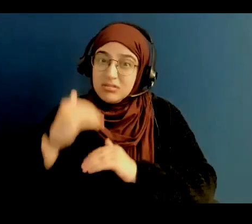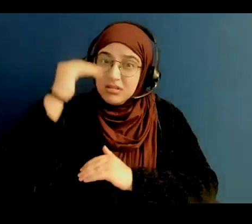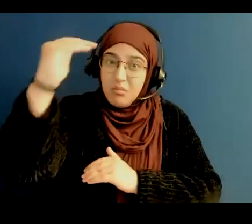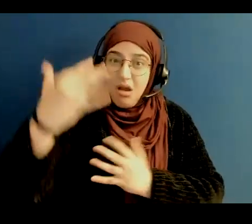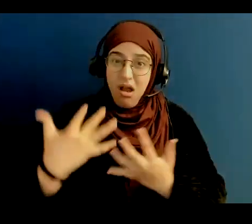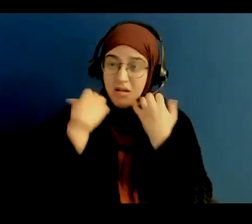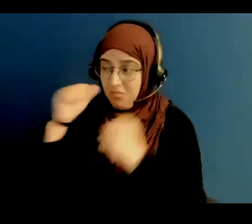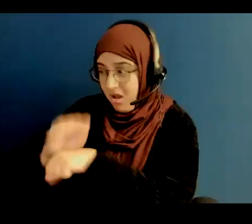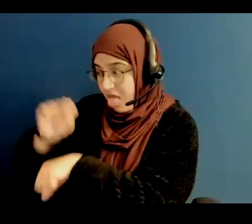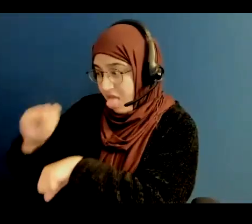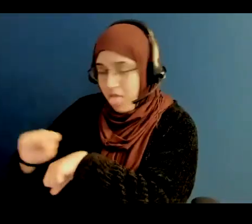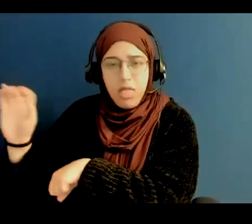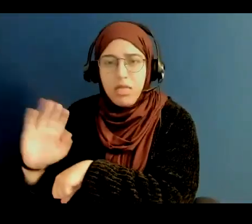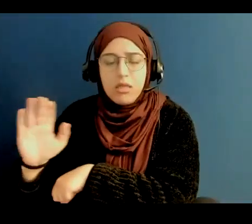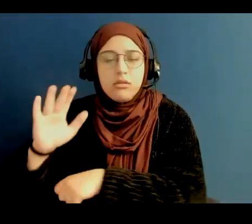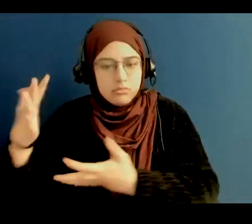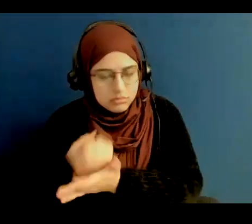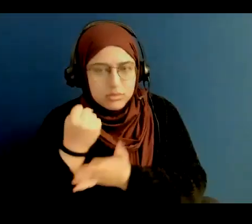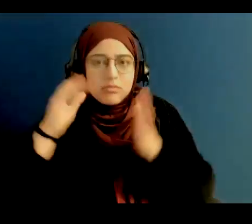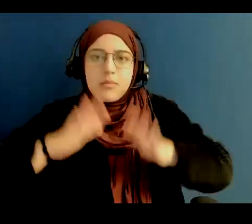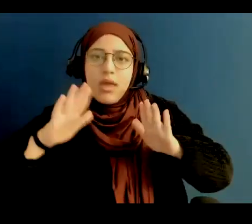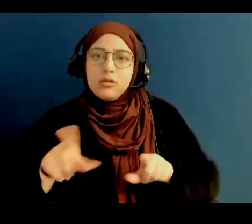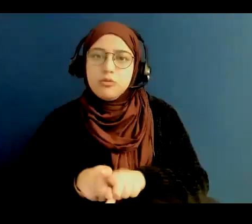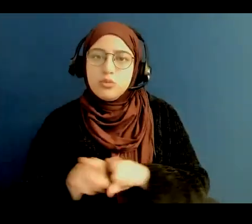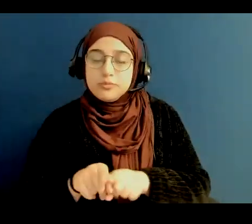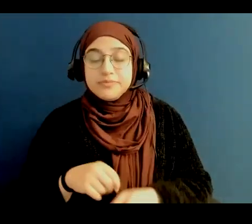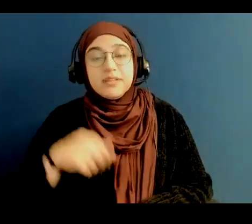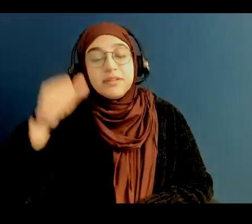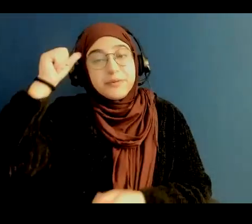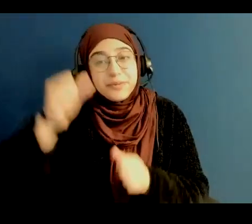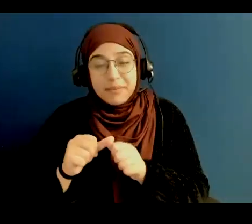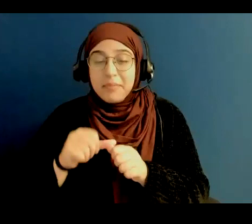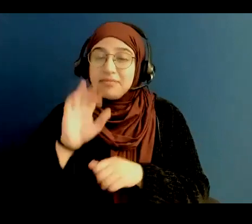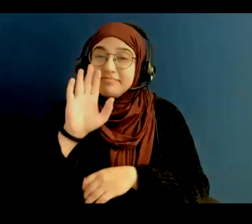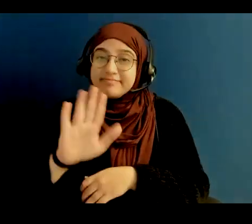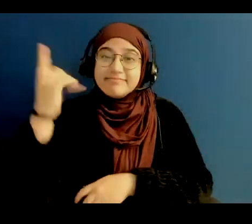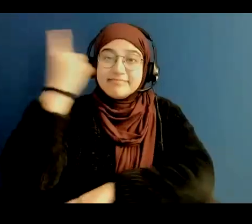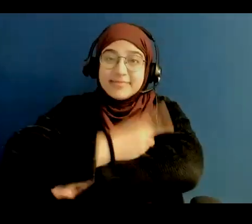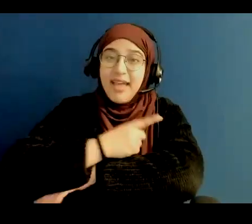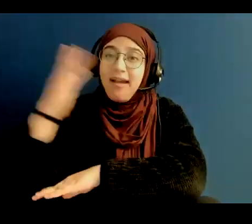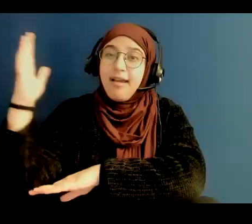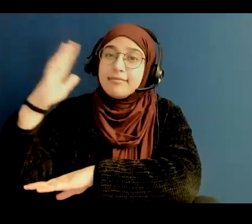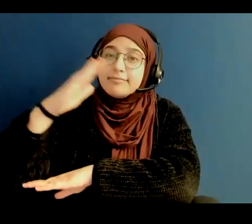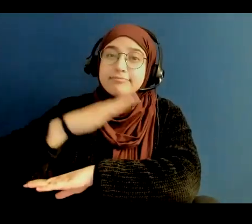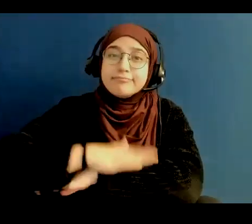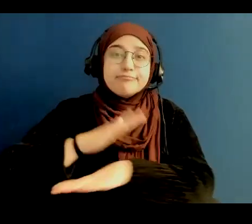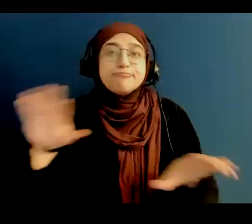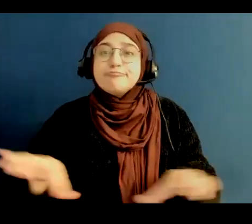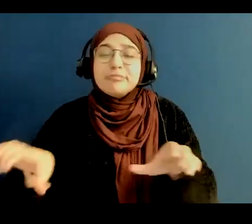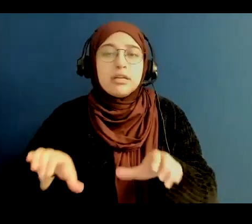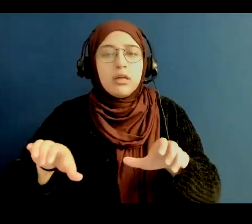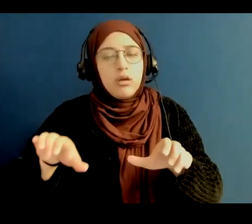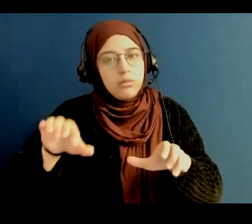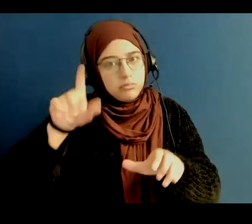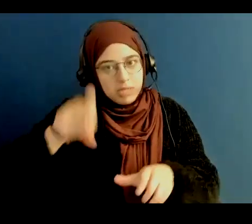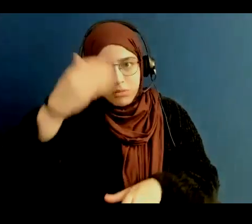the important things such as prayer. Now, remember, at the end of the day, praying is obligatory upon every single Muslim on the